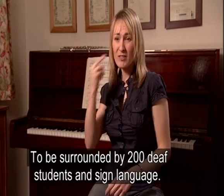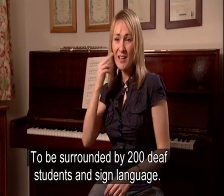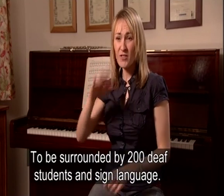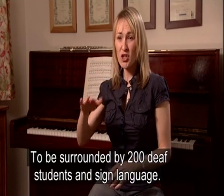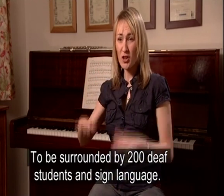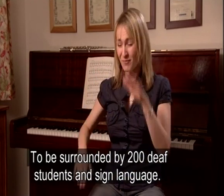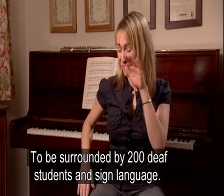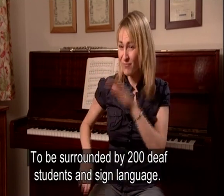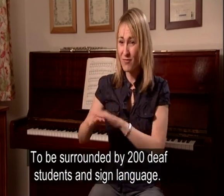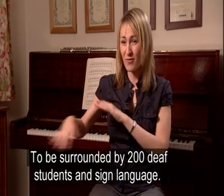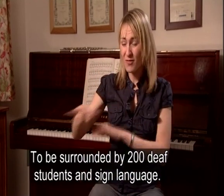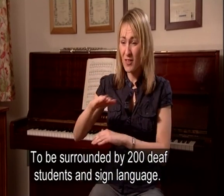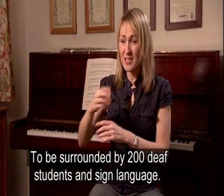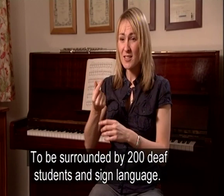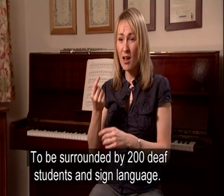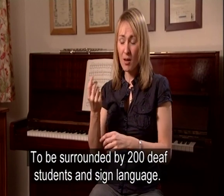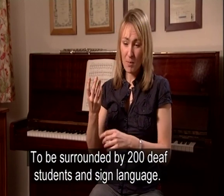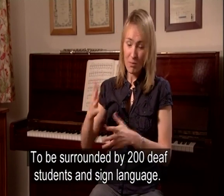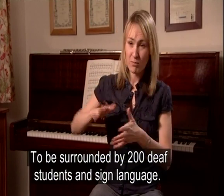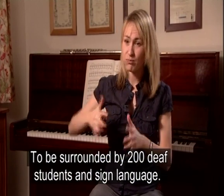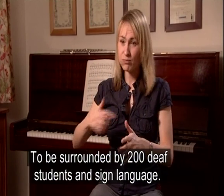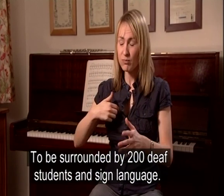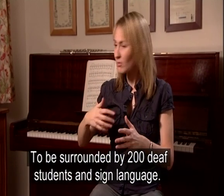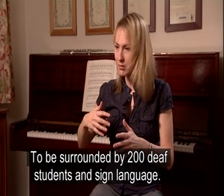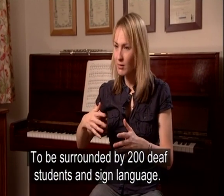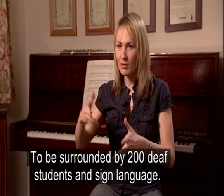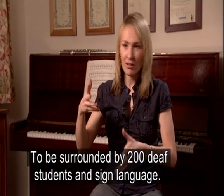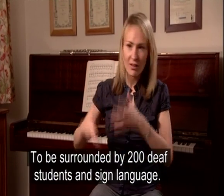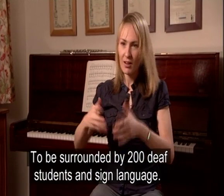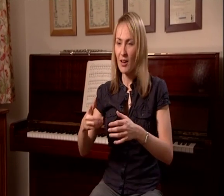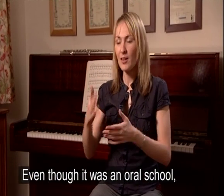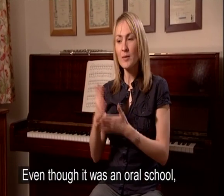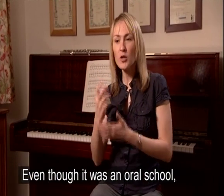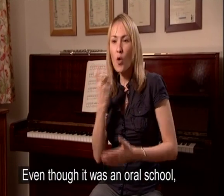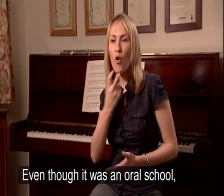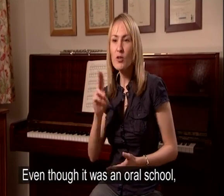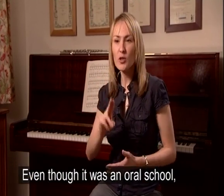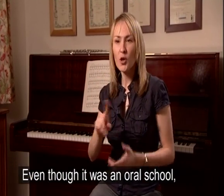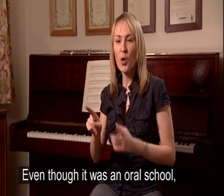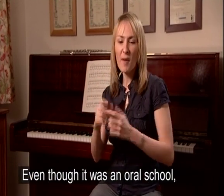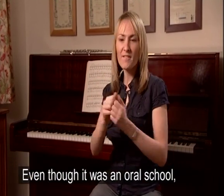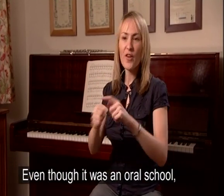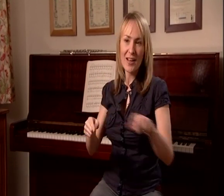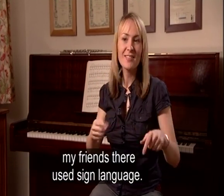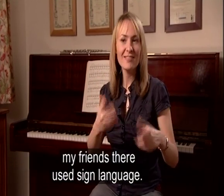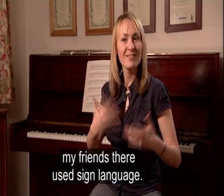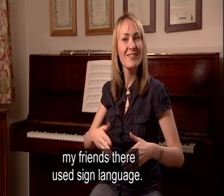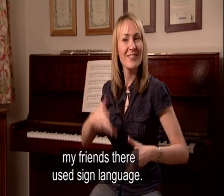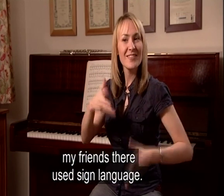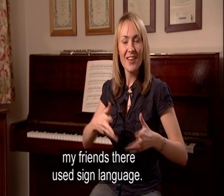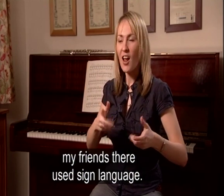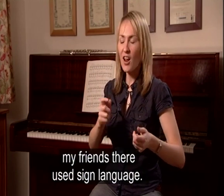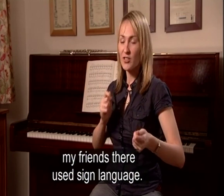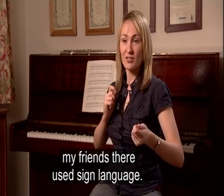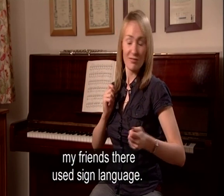be surrounded by 200 deaf students and sign language. Even though it was an oral school, my